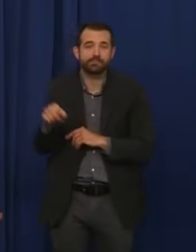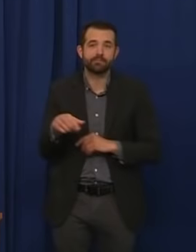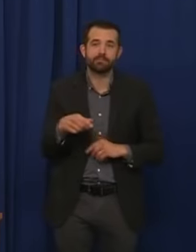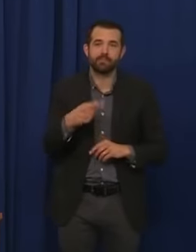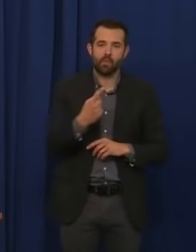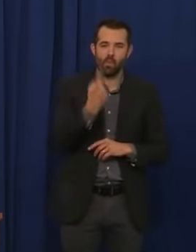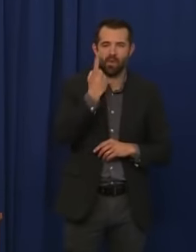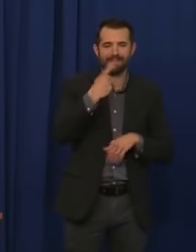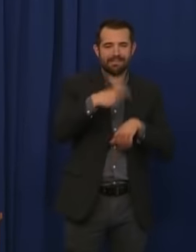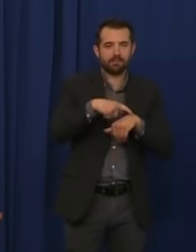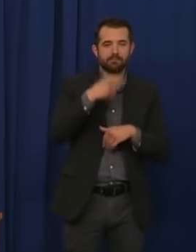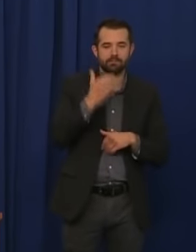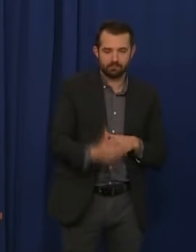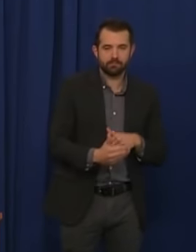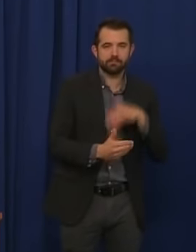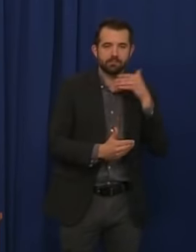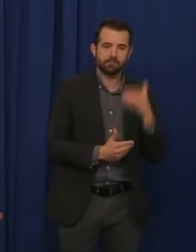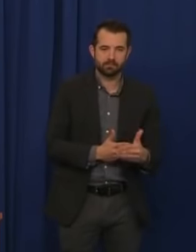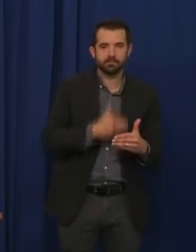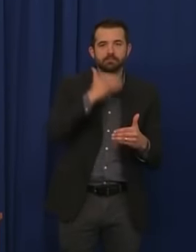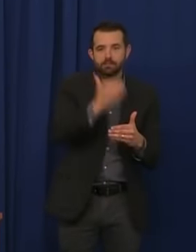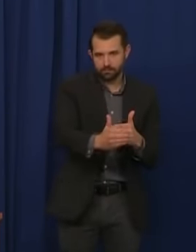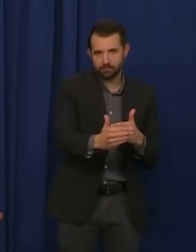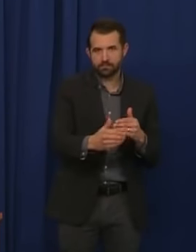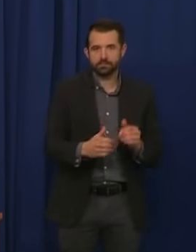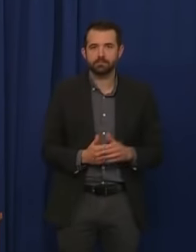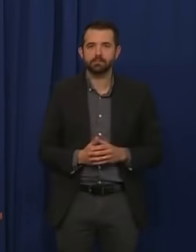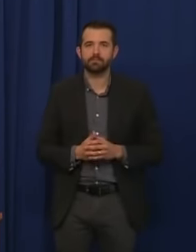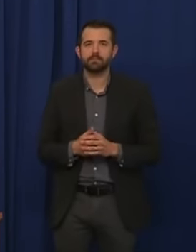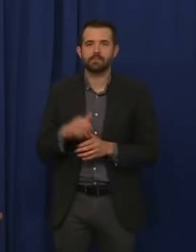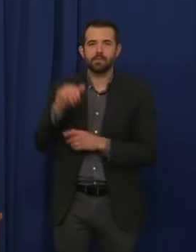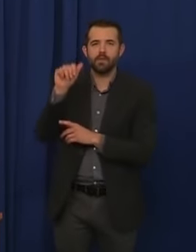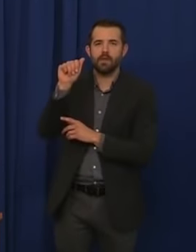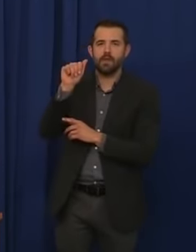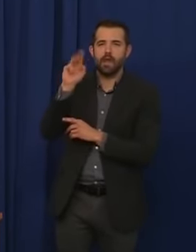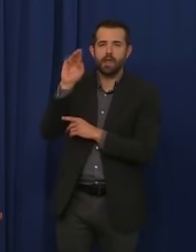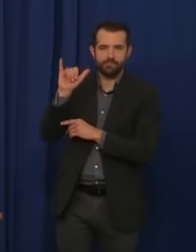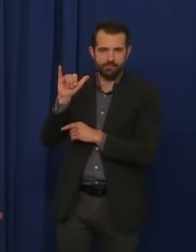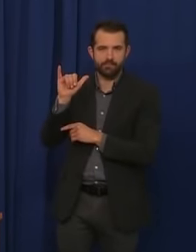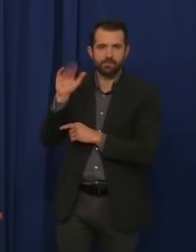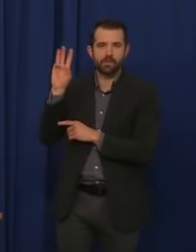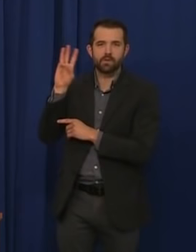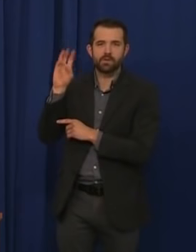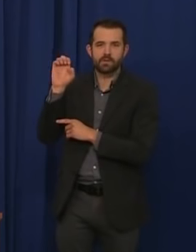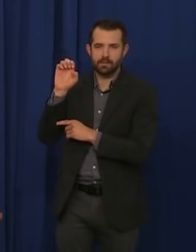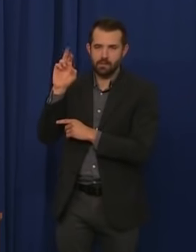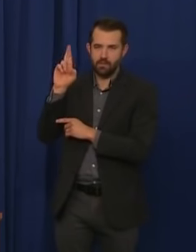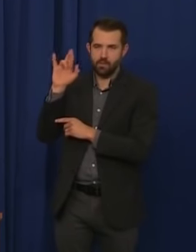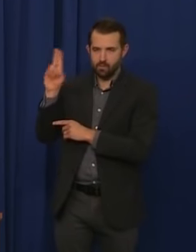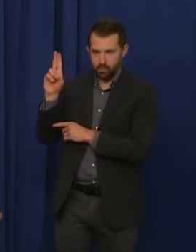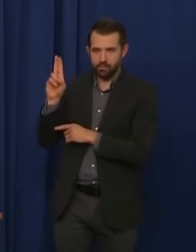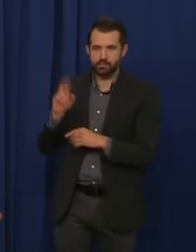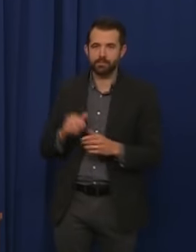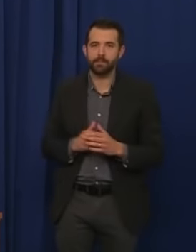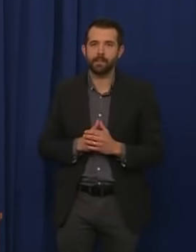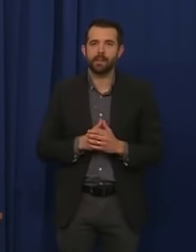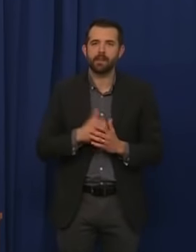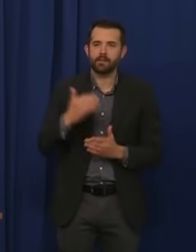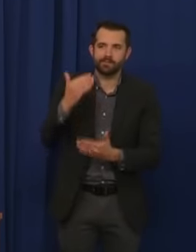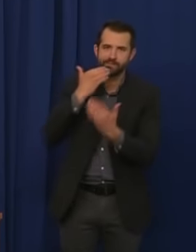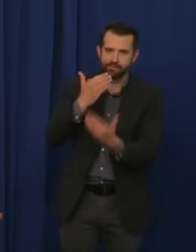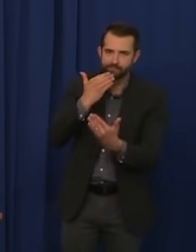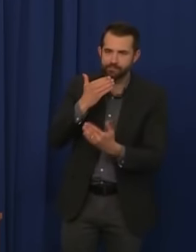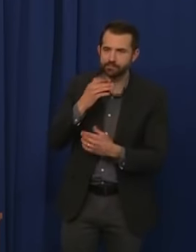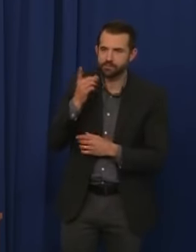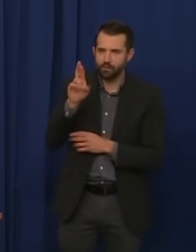time. Thanks, Phil. We'll turn next to Amy Brown at WERU. Go ahead, Amy. Thank you, Dr. Shaw. We're